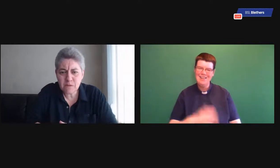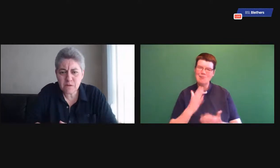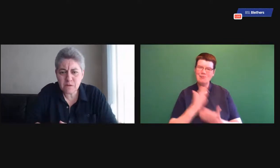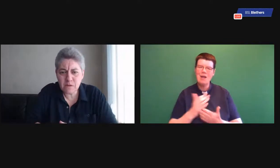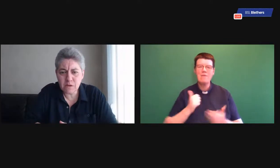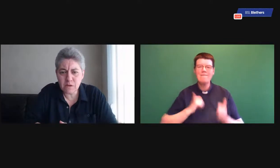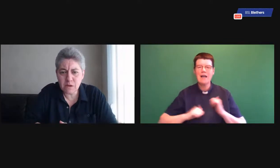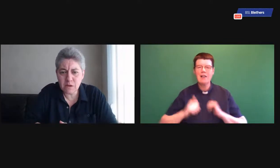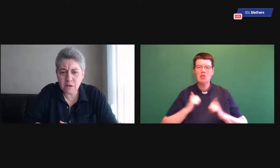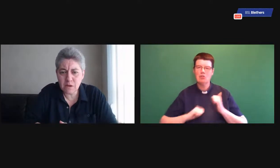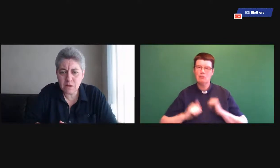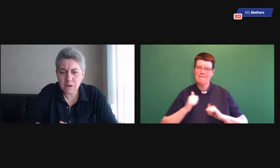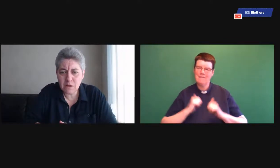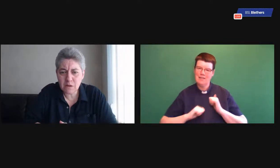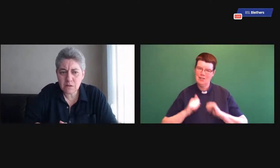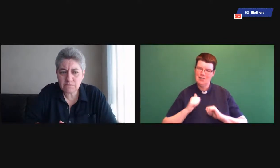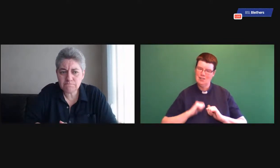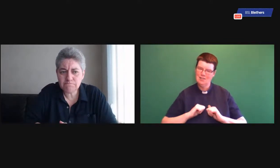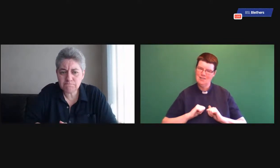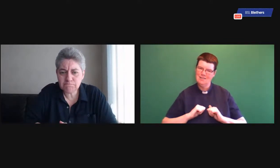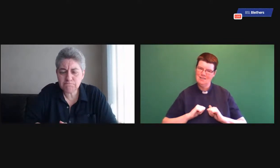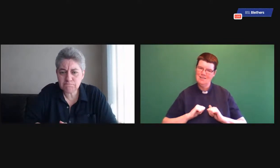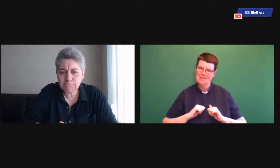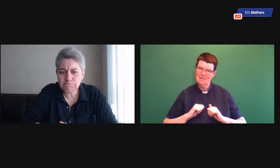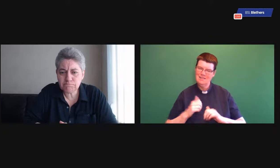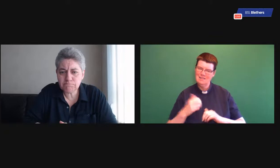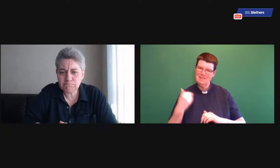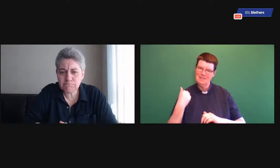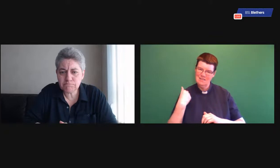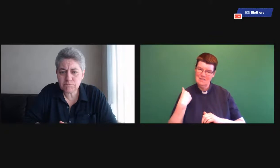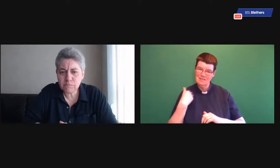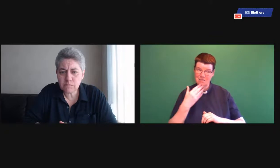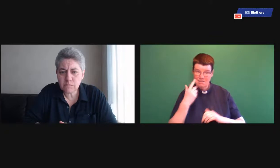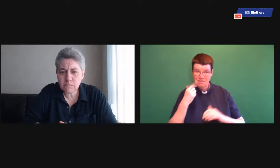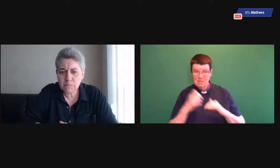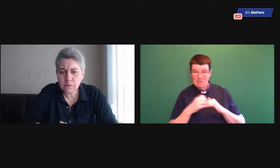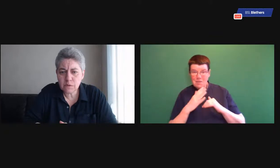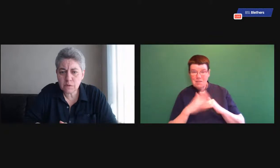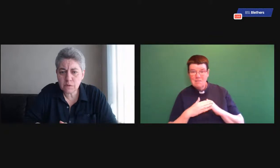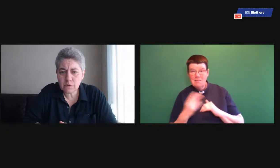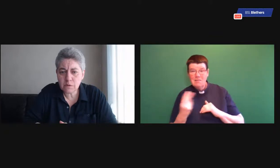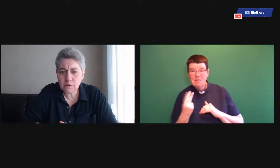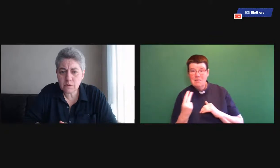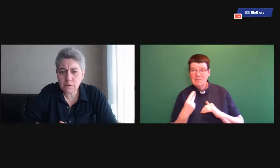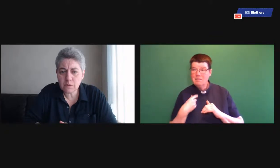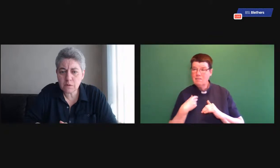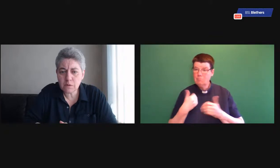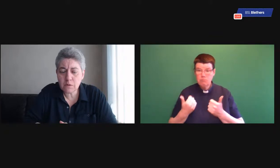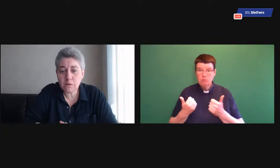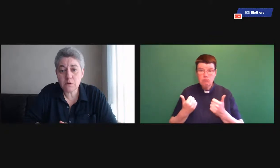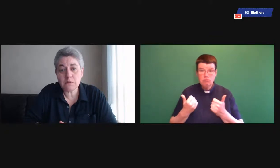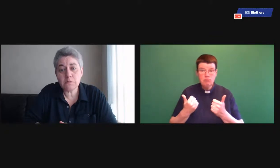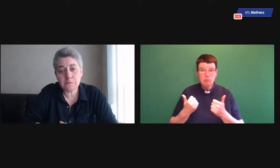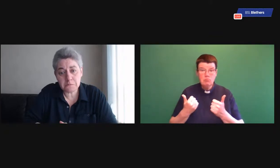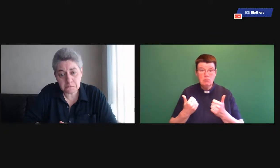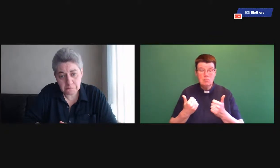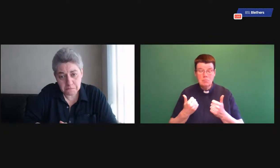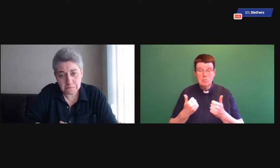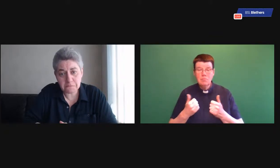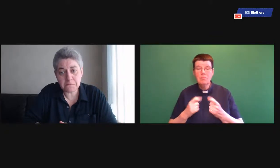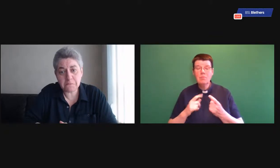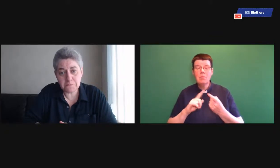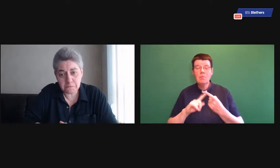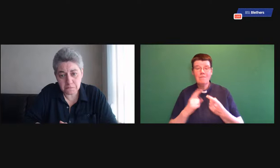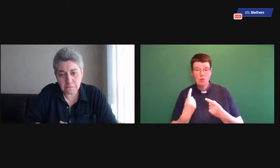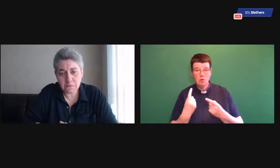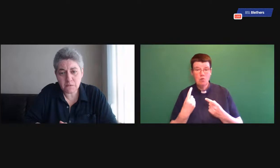Yes, I have so proud. I have done 2 deaf blind weddings this year, and I was asked by the